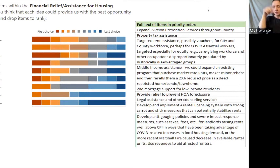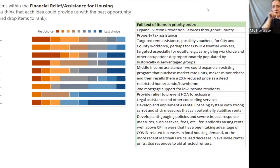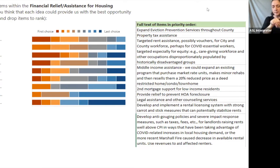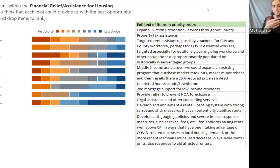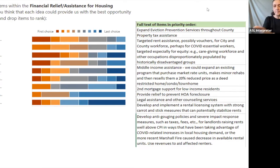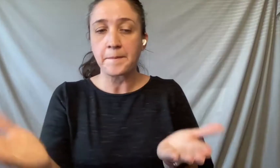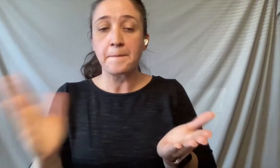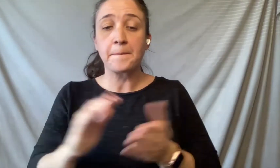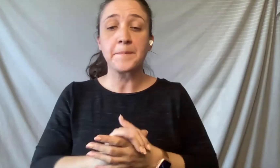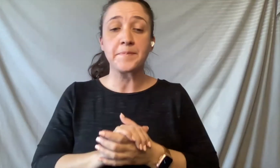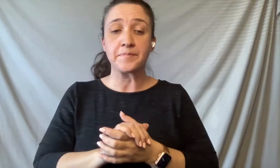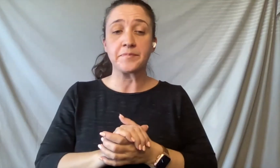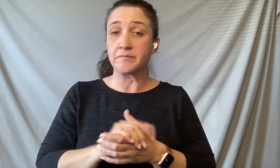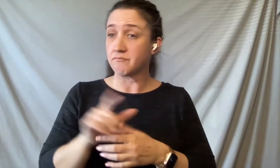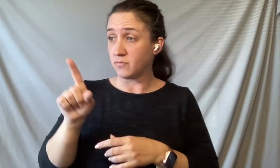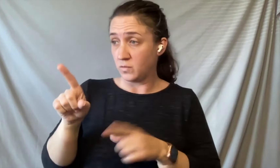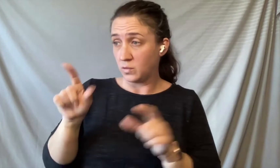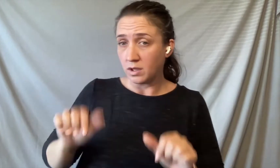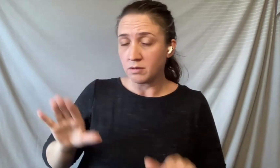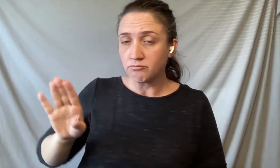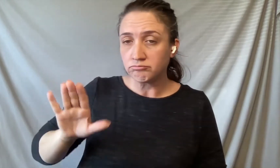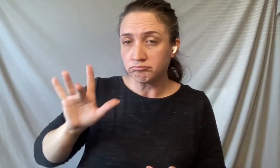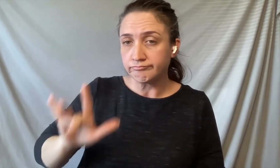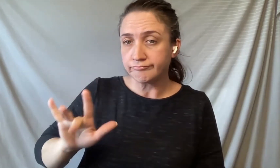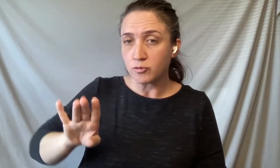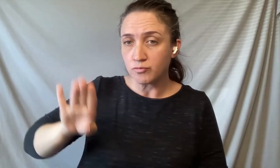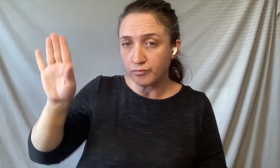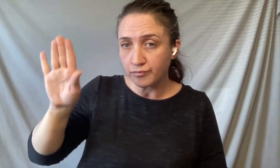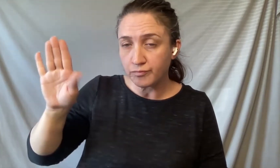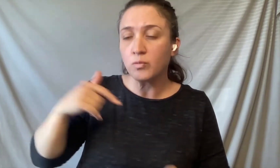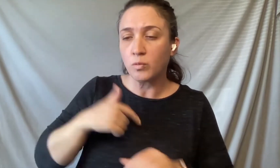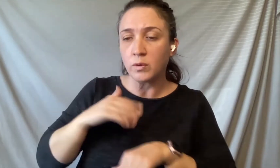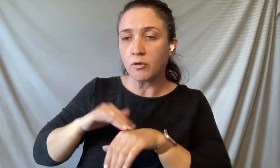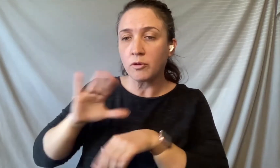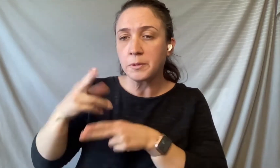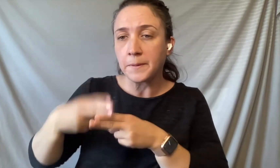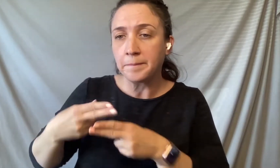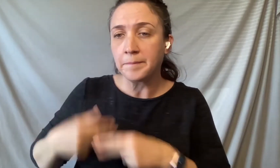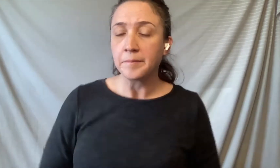And you can raise your hand and we'll call on you. Just